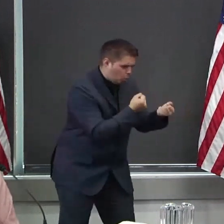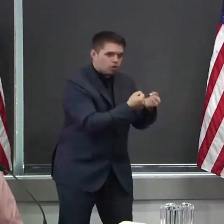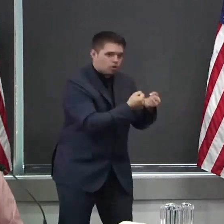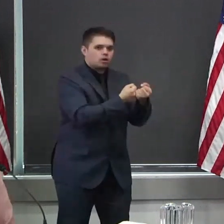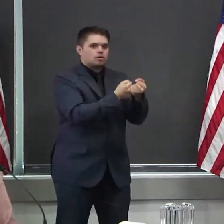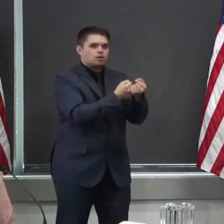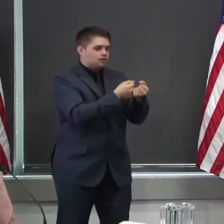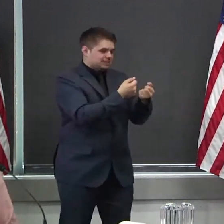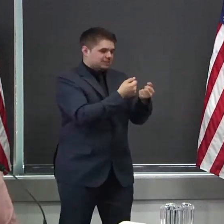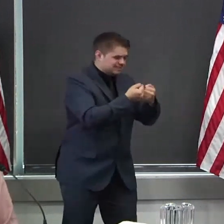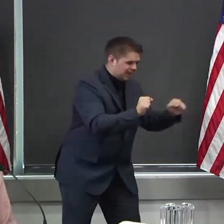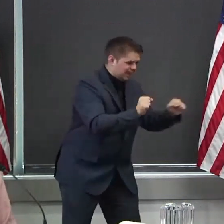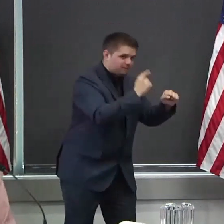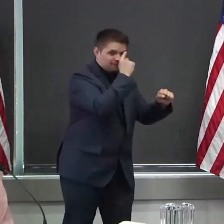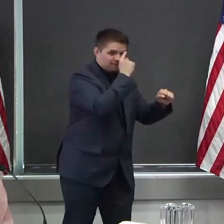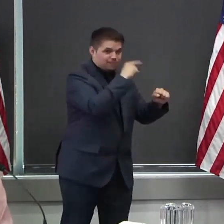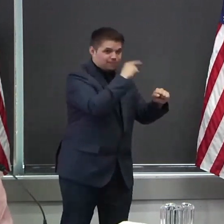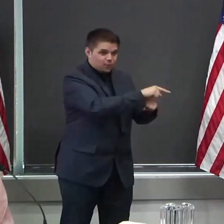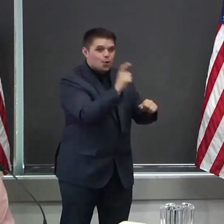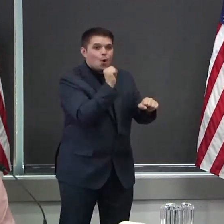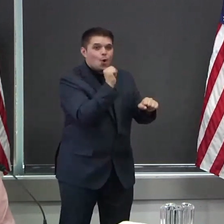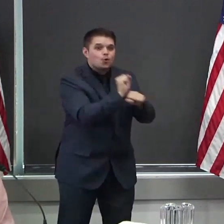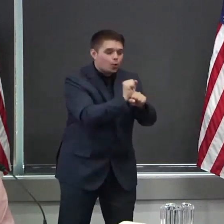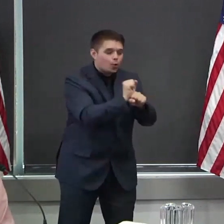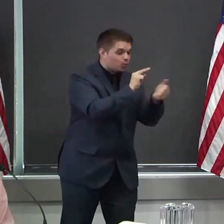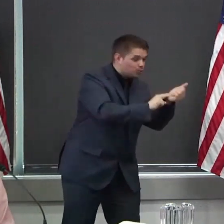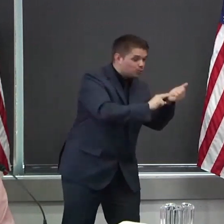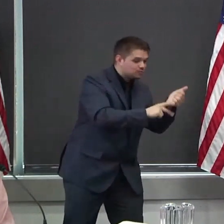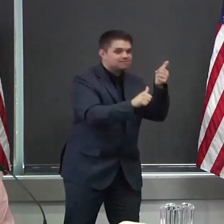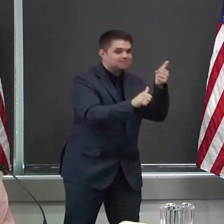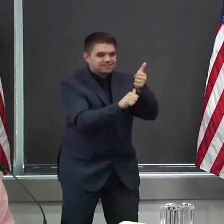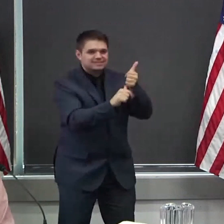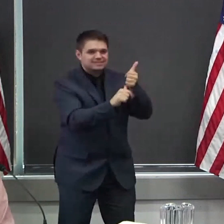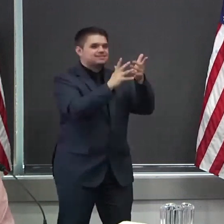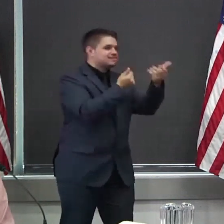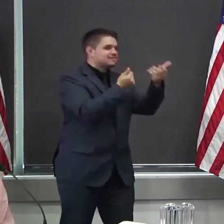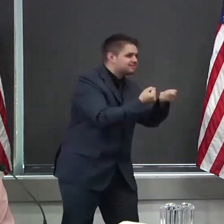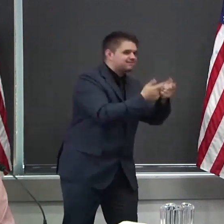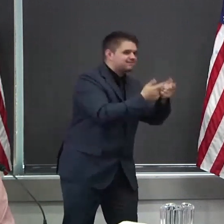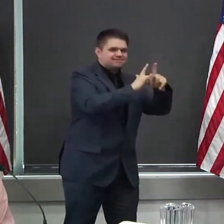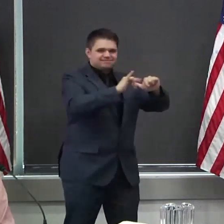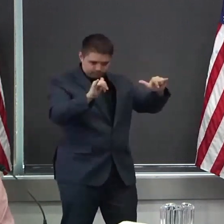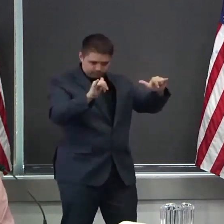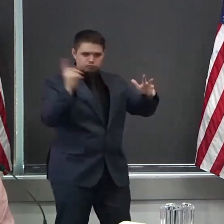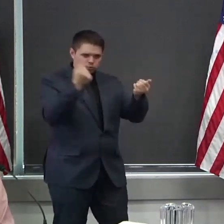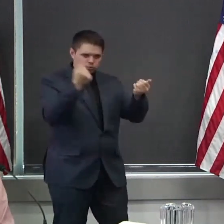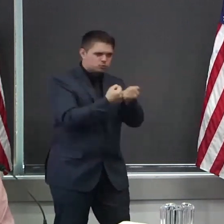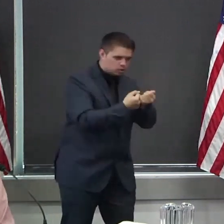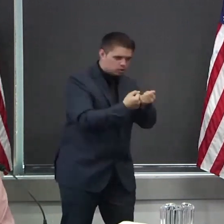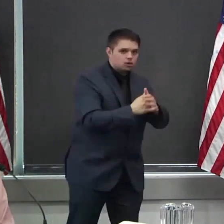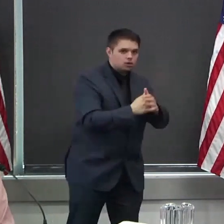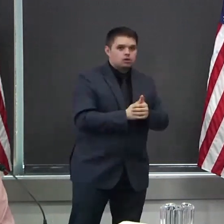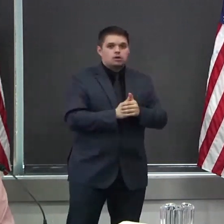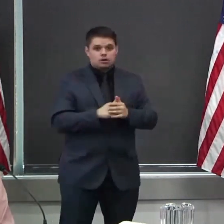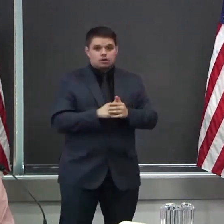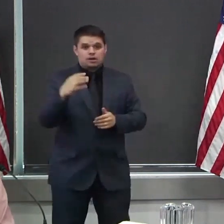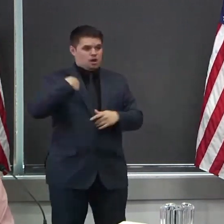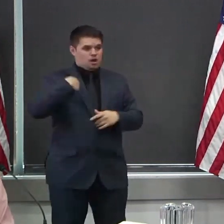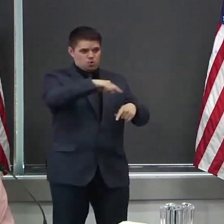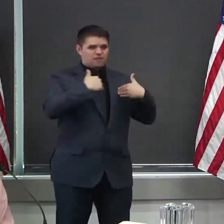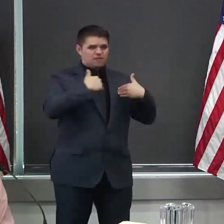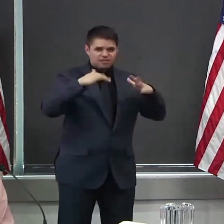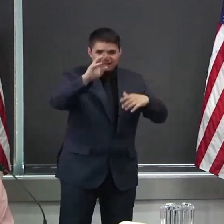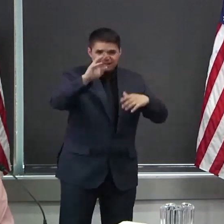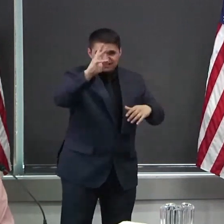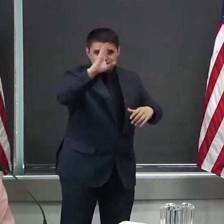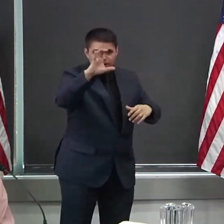safety and sanitation measures in these 650 facilities around the state of